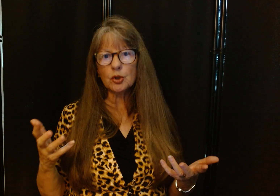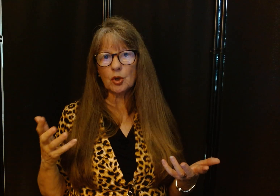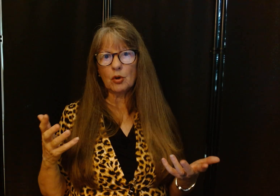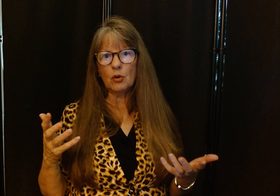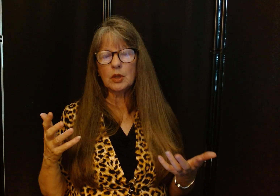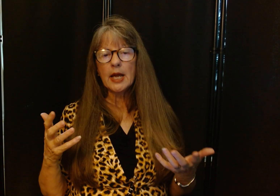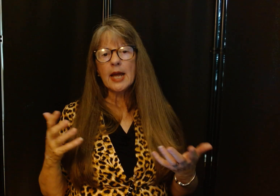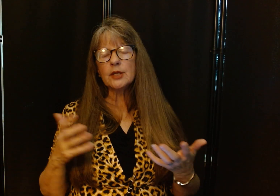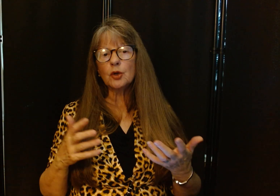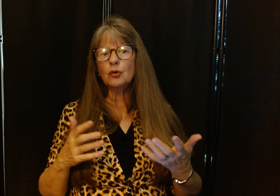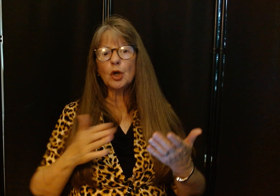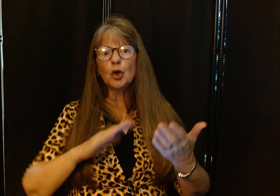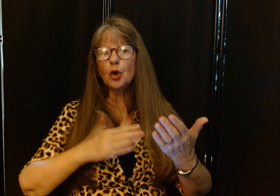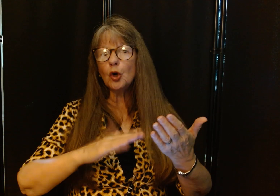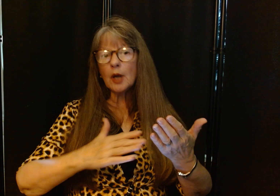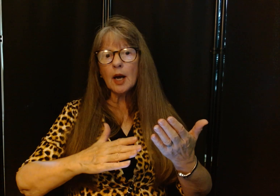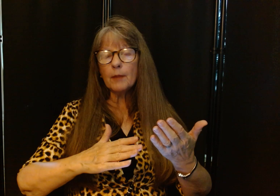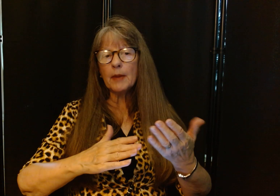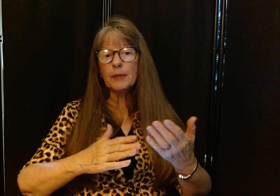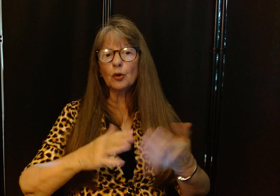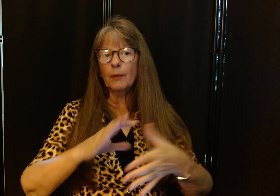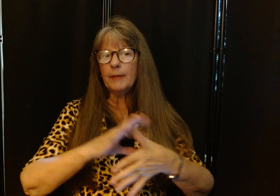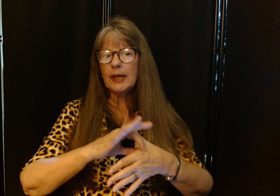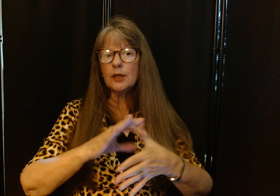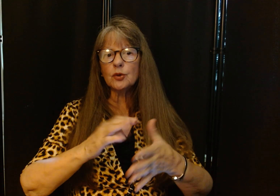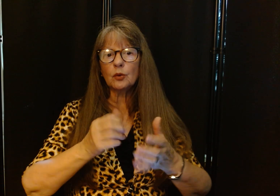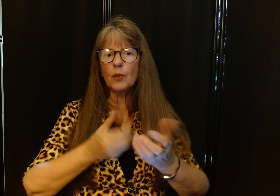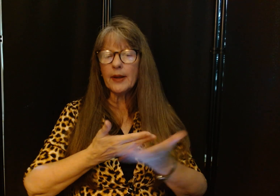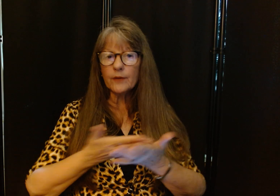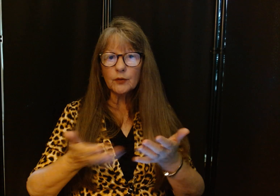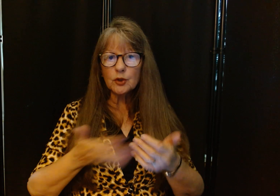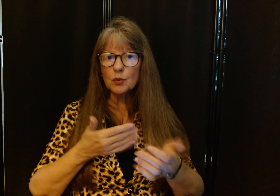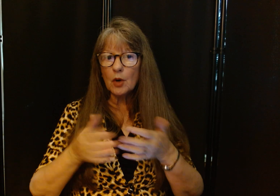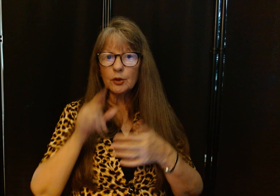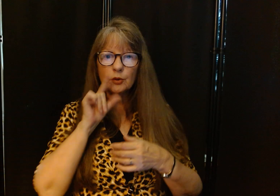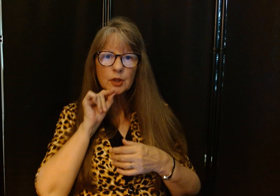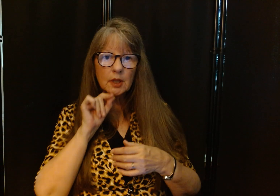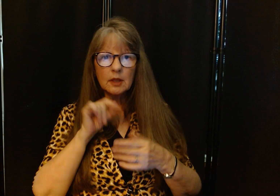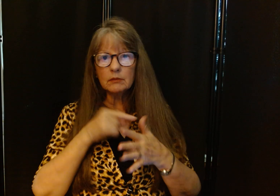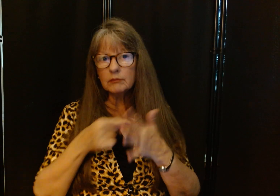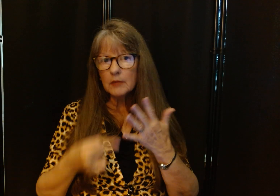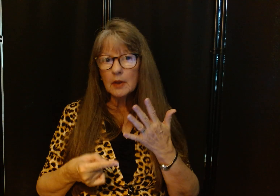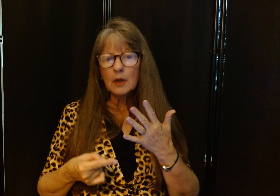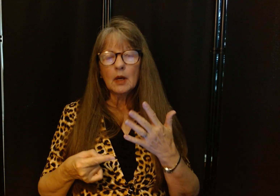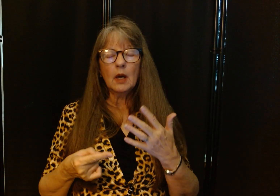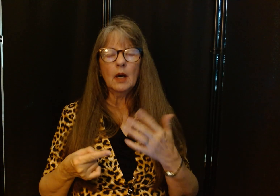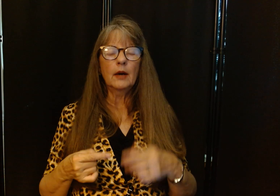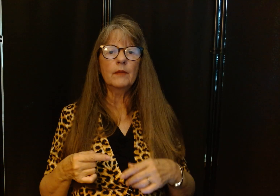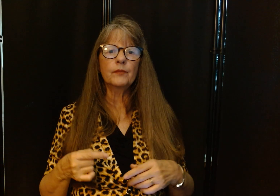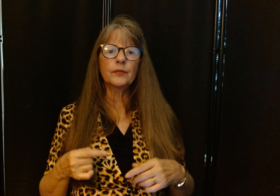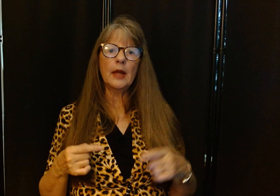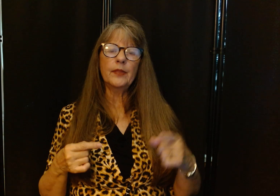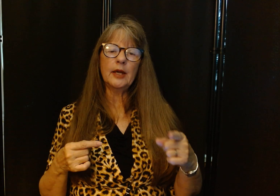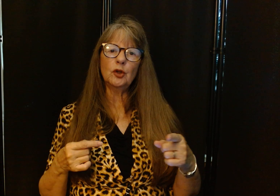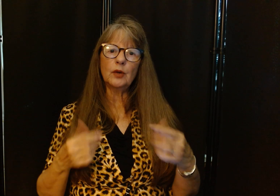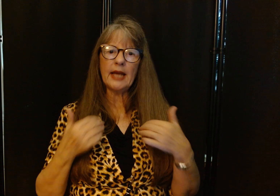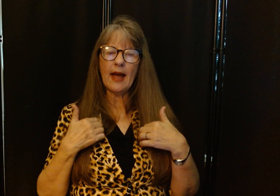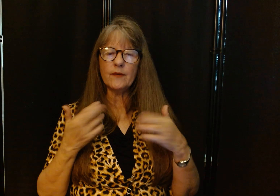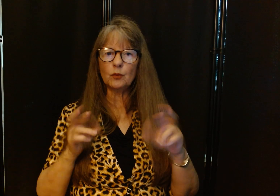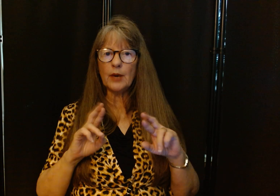charcoal. And so you can cook up maybe your meat or whatever that you want, your chicken, and then you can have it ready.